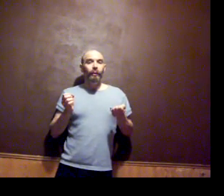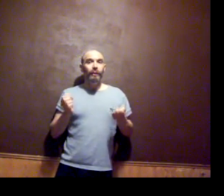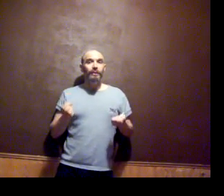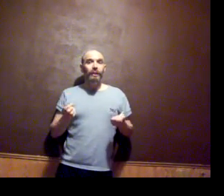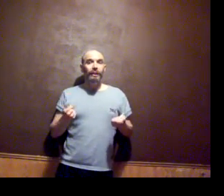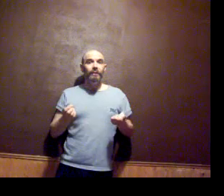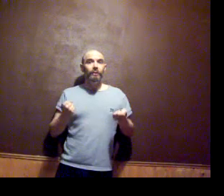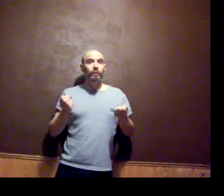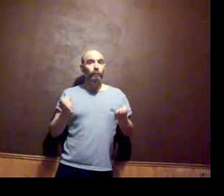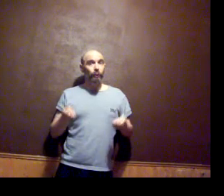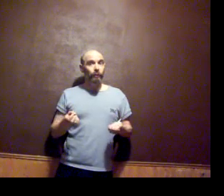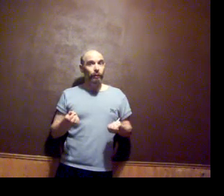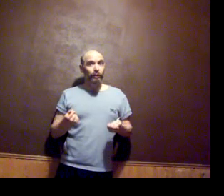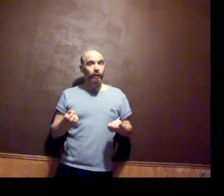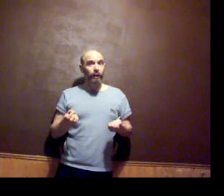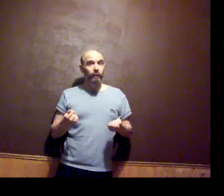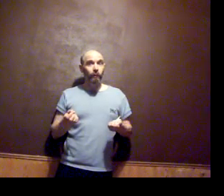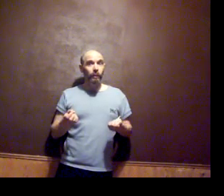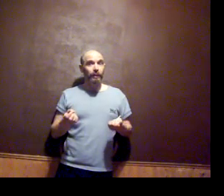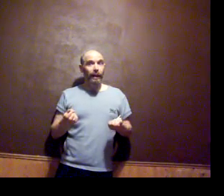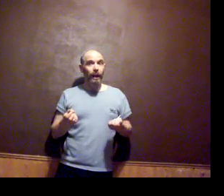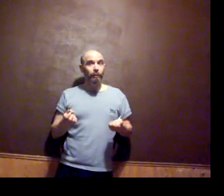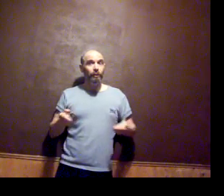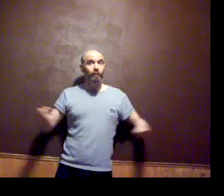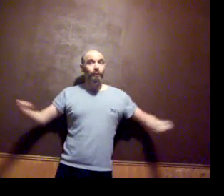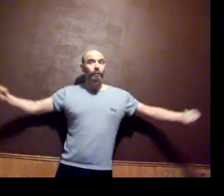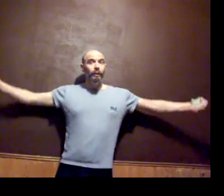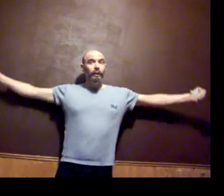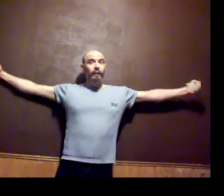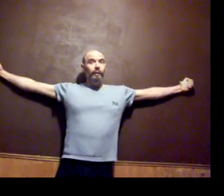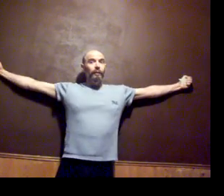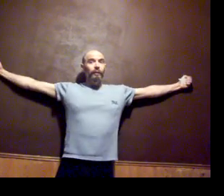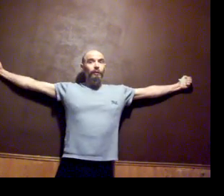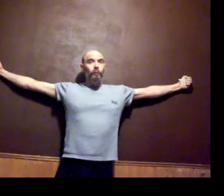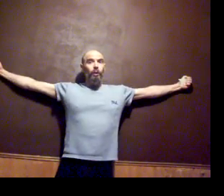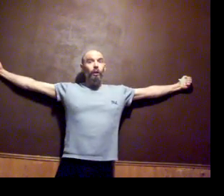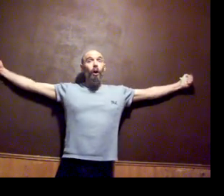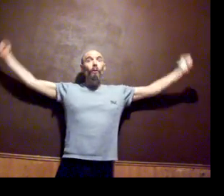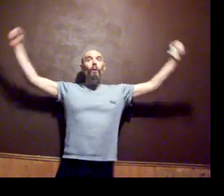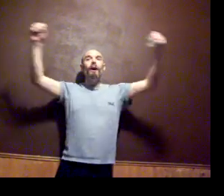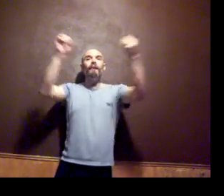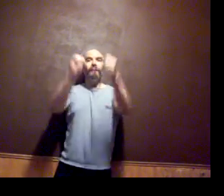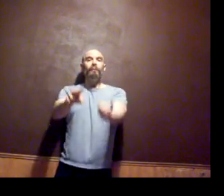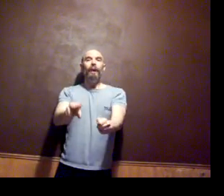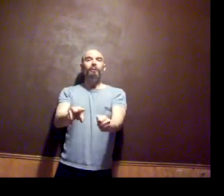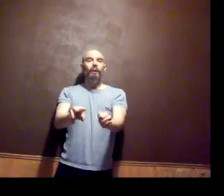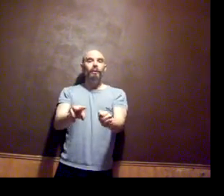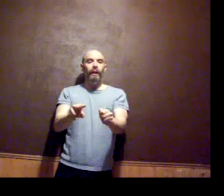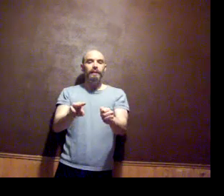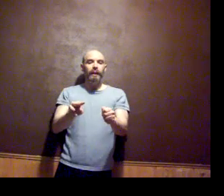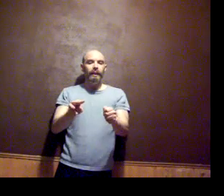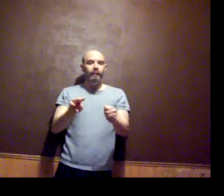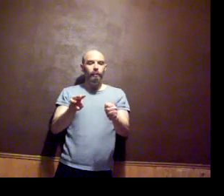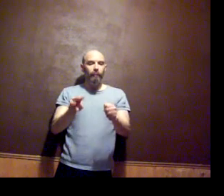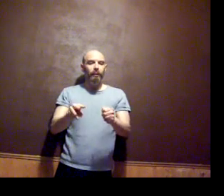this is the short version of what's going to happen to this wall. Oh, I found out that that Michaels,